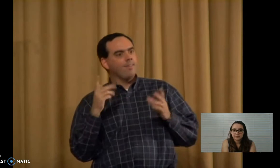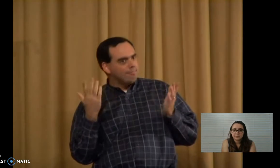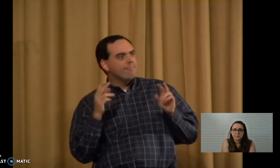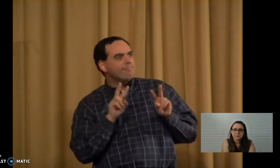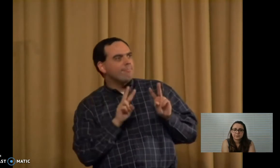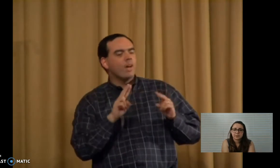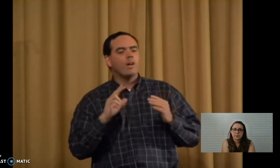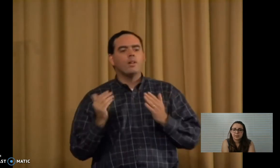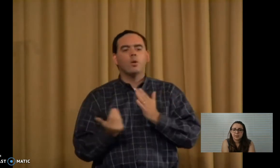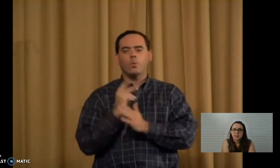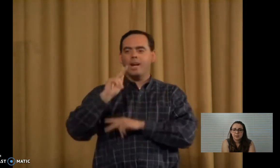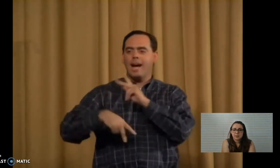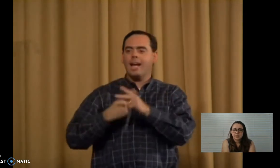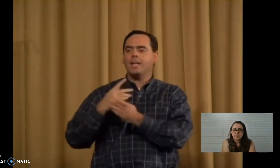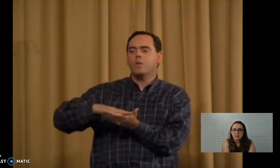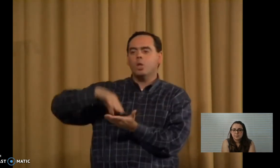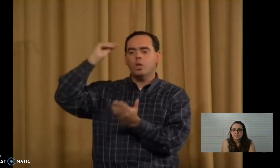learn.